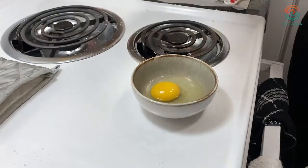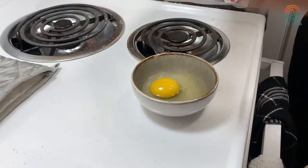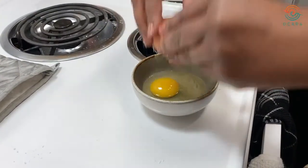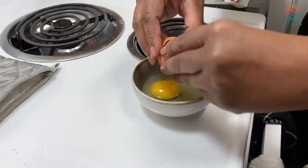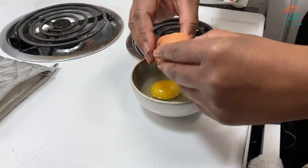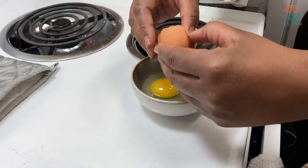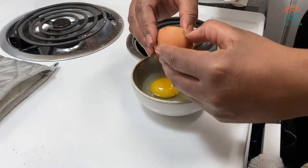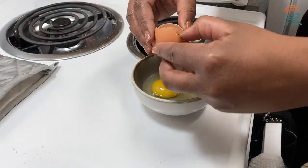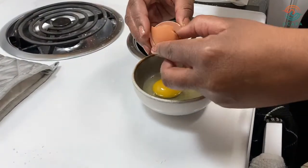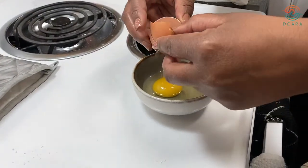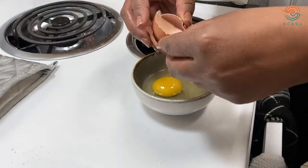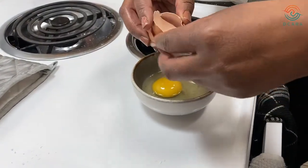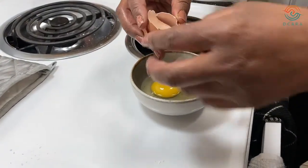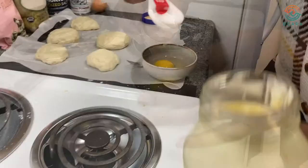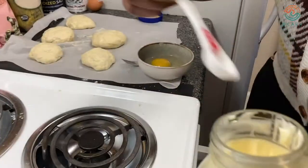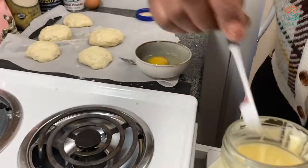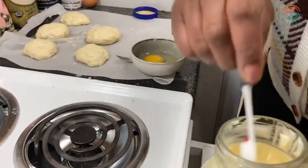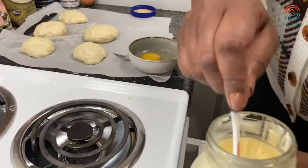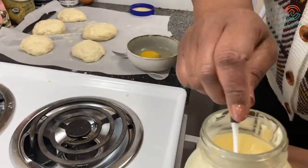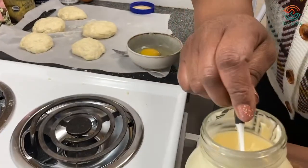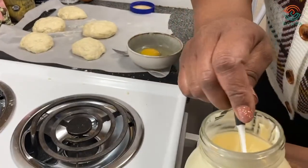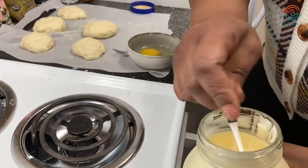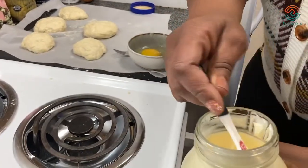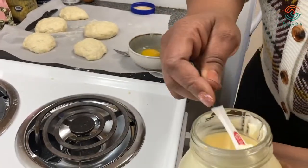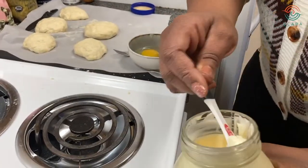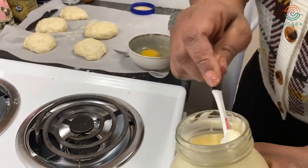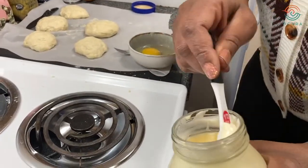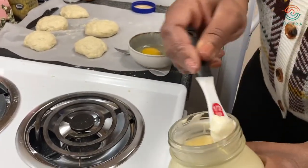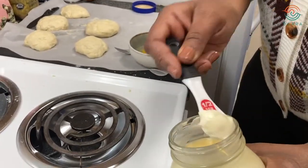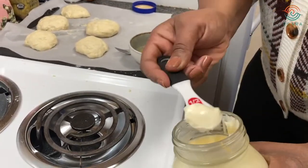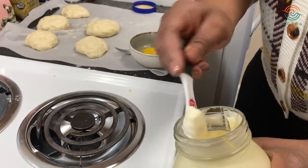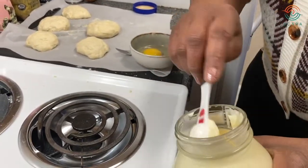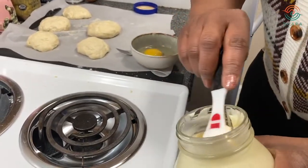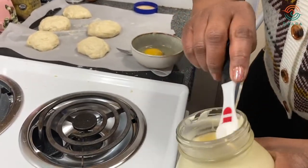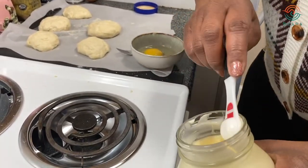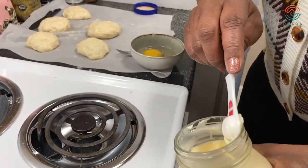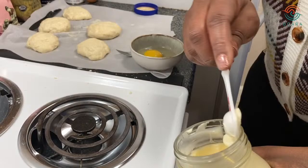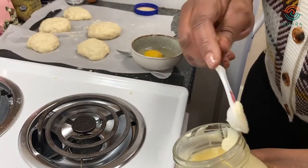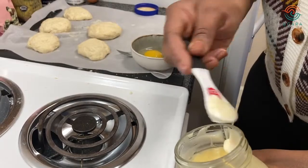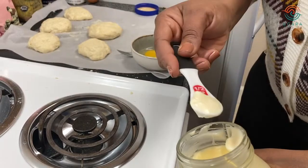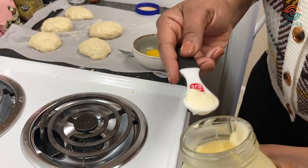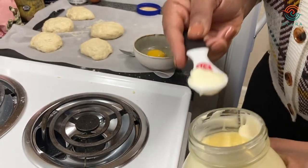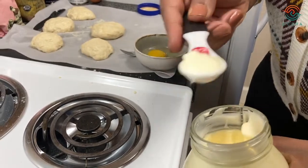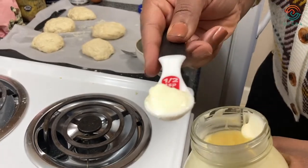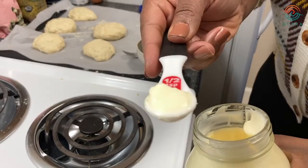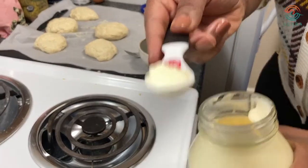Crack the egg into a small bowl and add half a teaspoon of mayo.